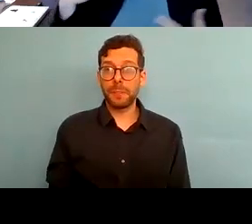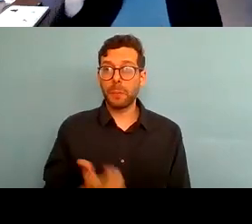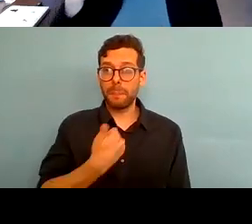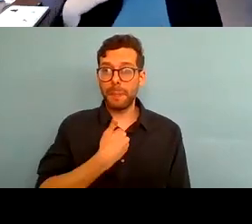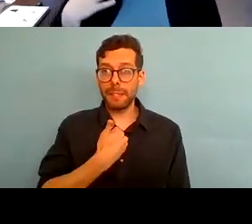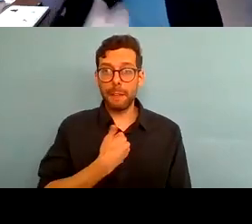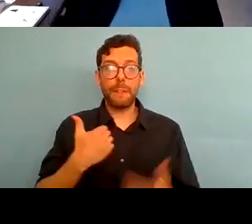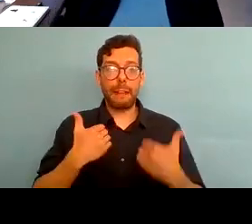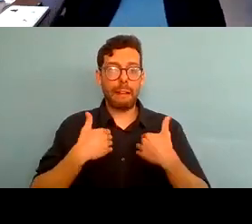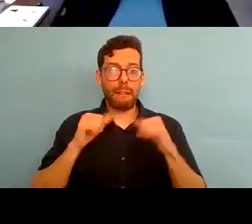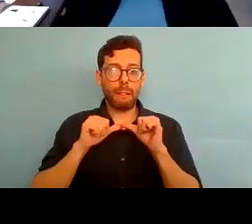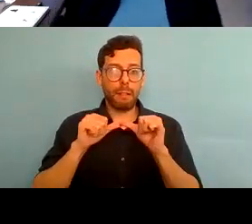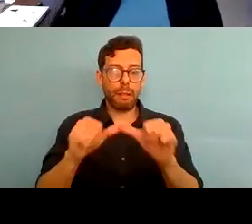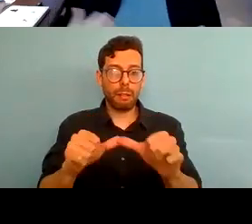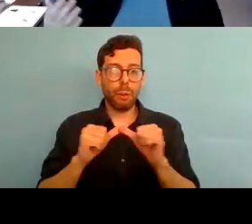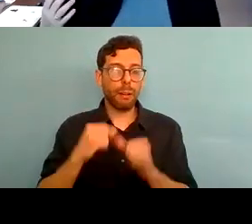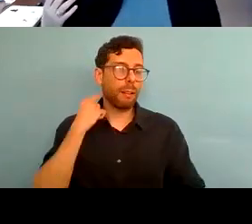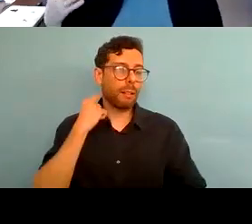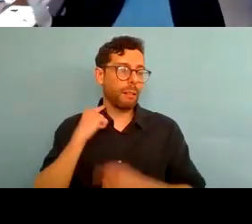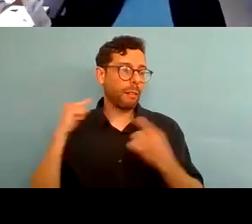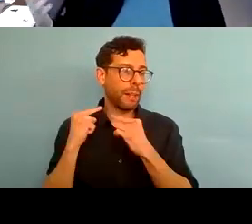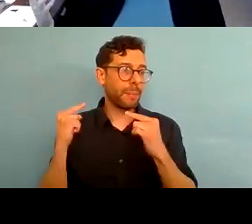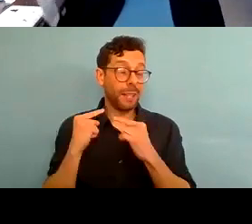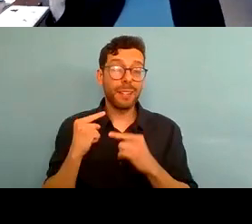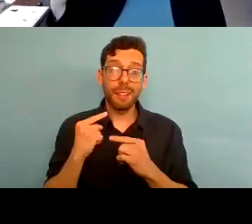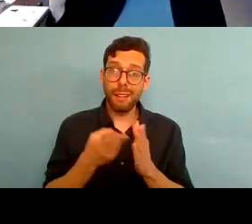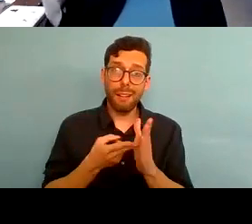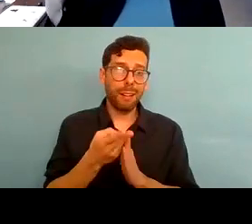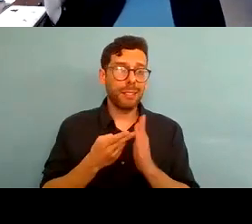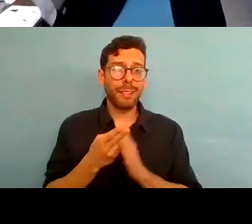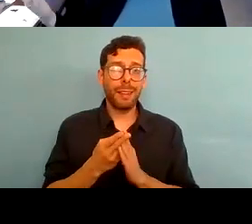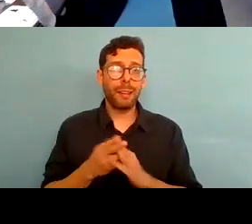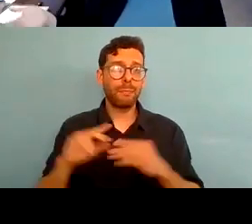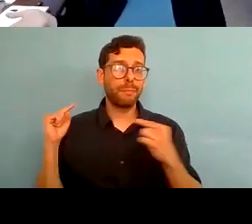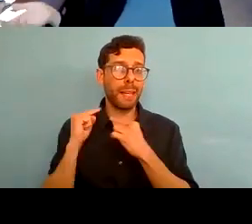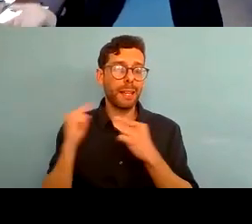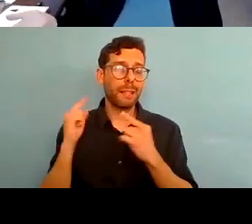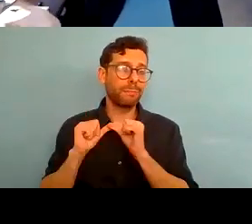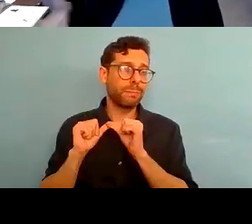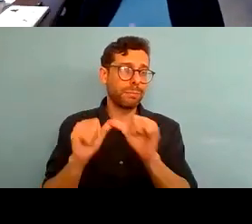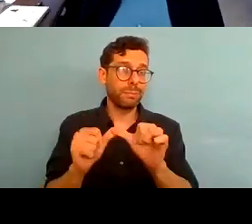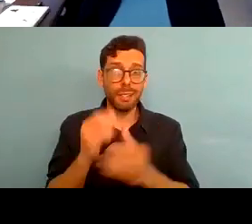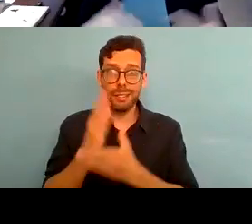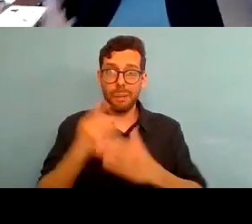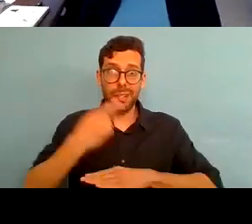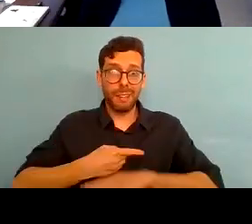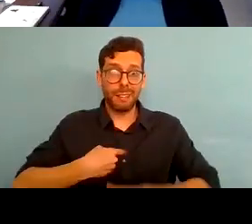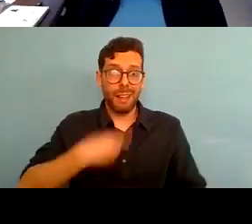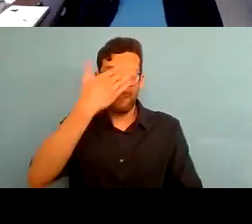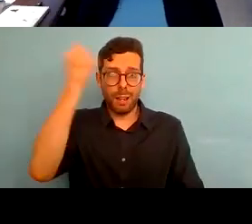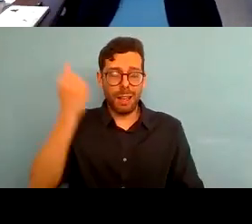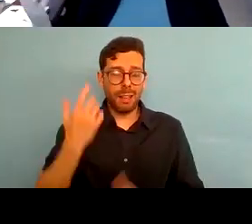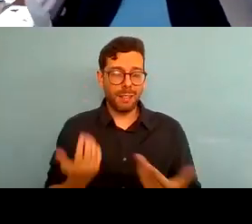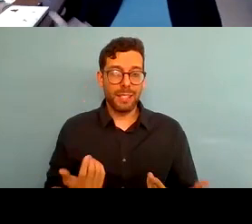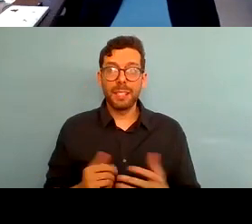chronic neck pain. And, it's honestly been there for so many years. Some days I don't even remember that it's there. So if you say to me, how you doing